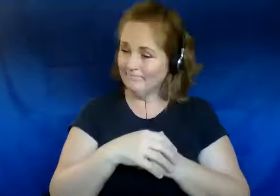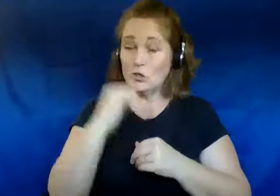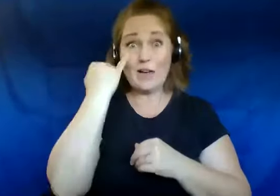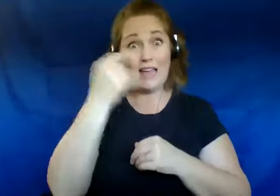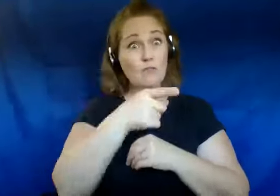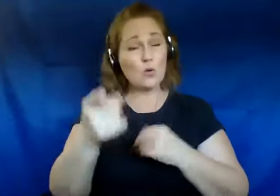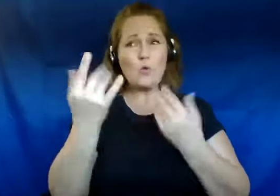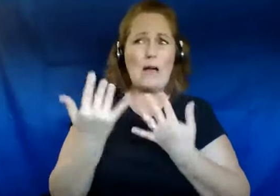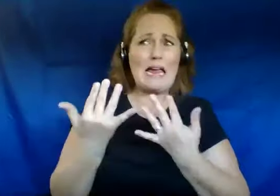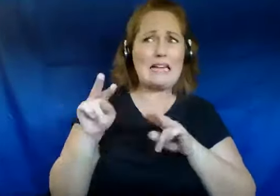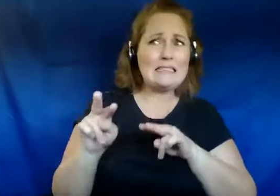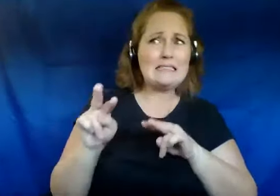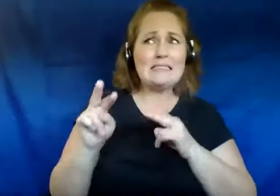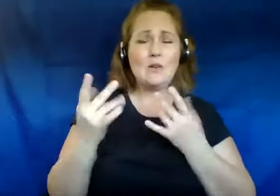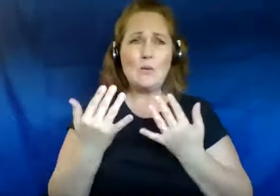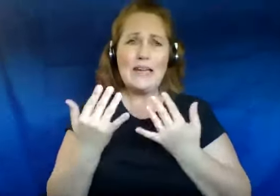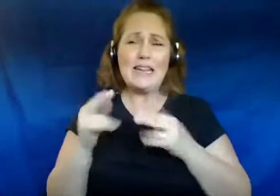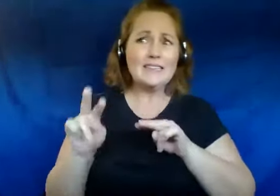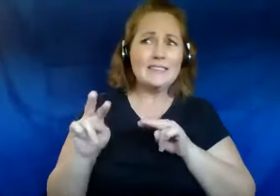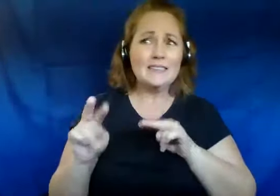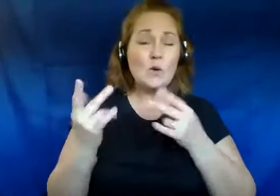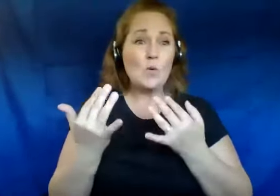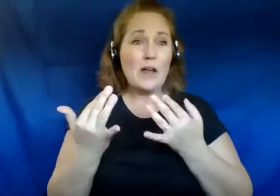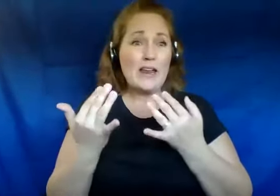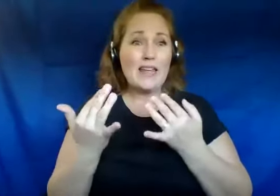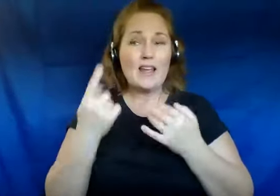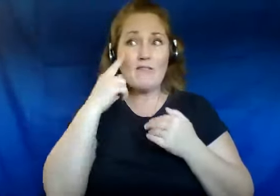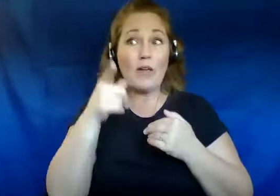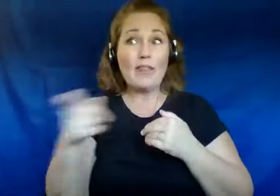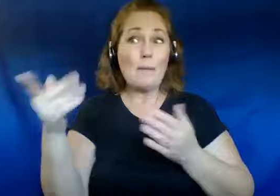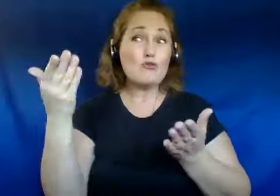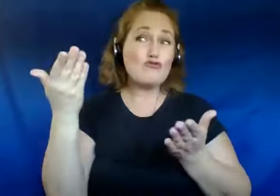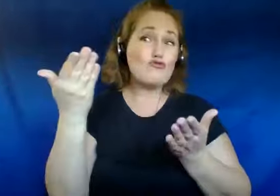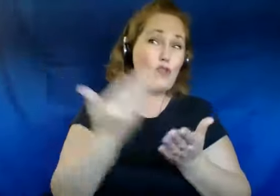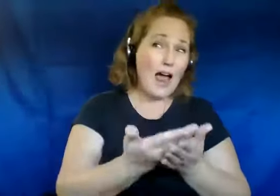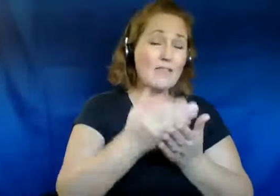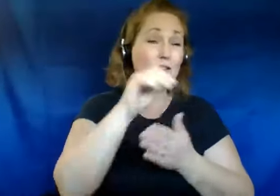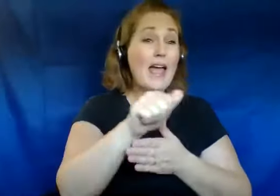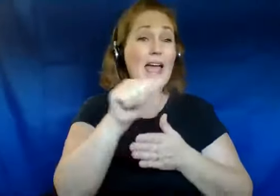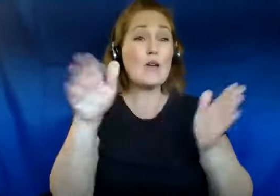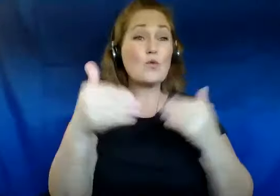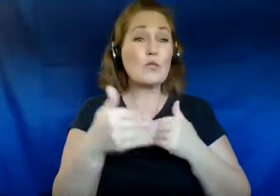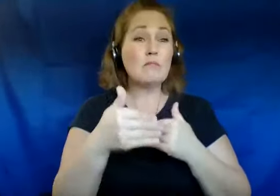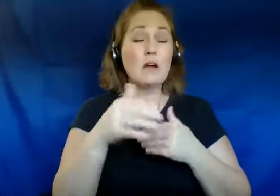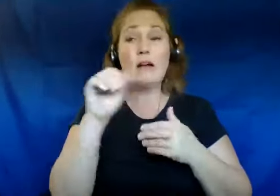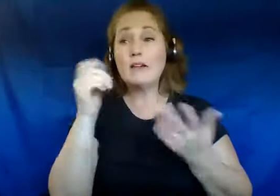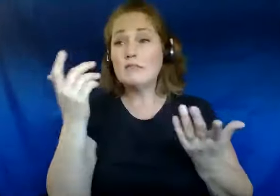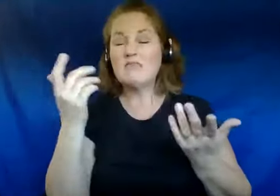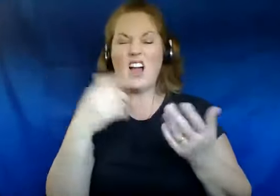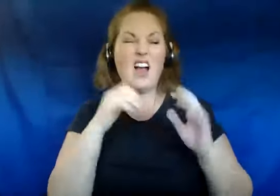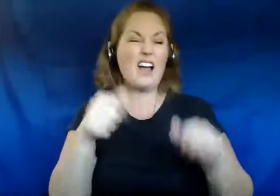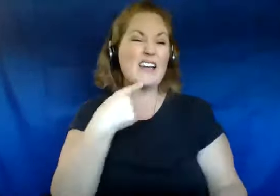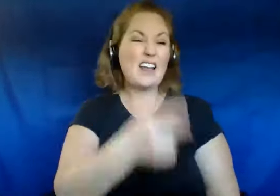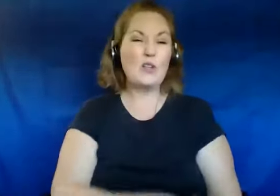somebody to come, if you're waiting for somebody to get here, I can just tell you, I never